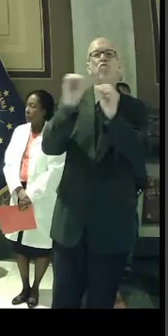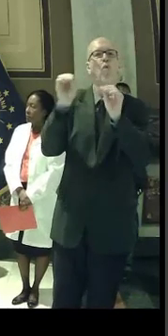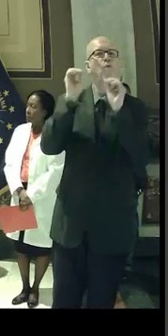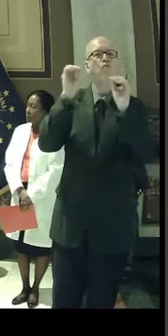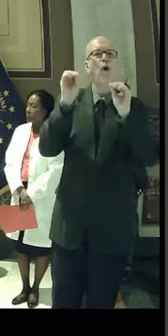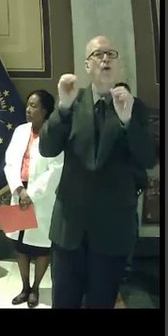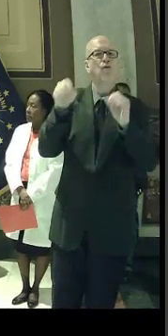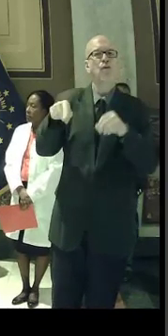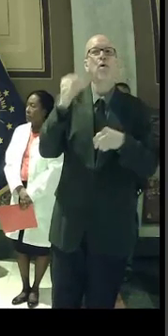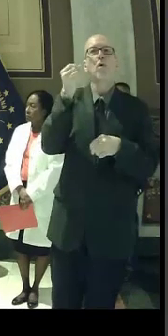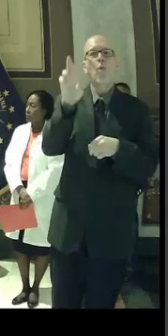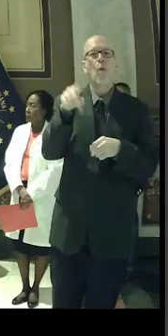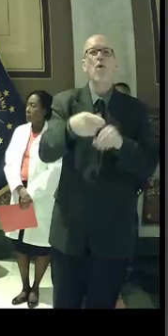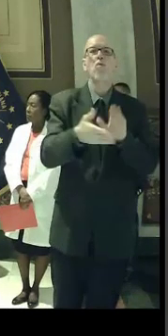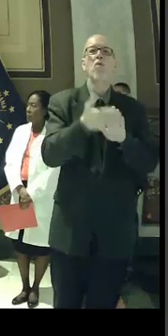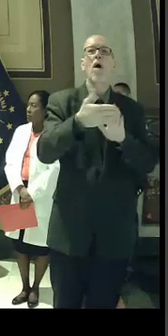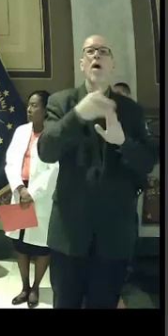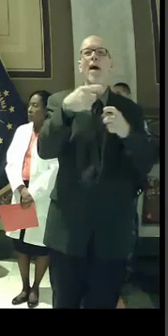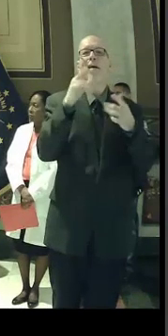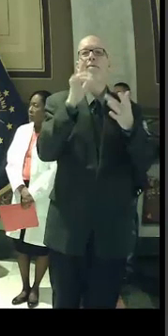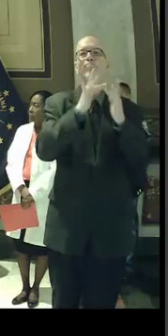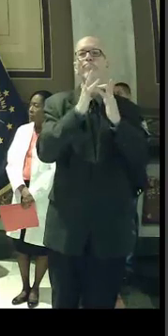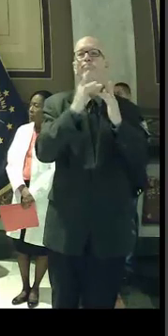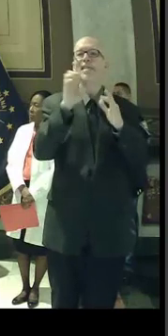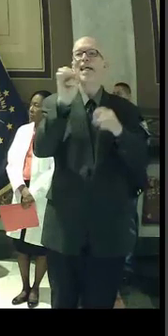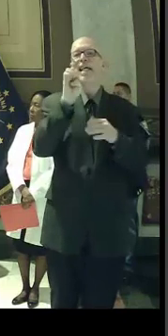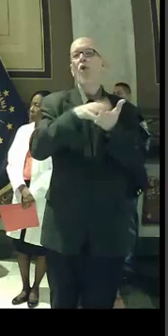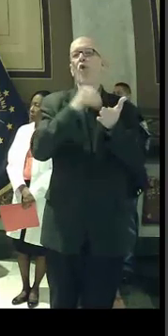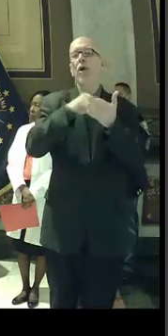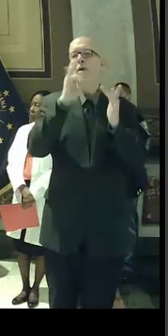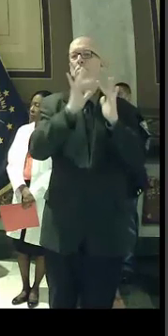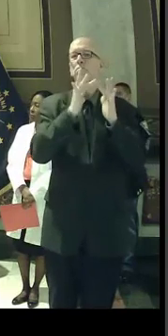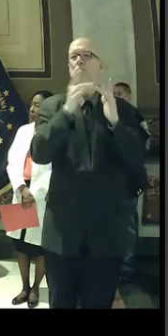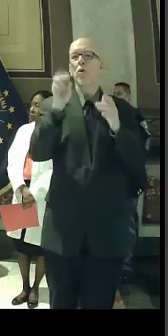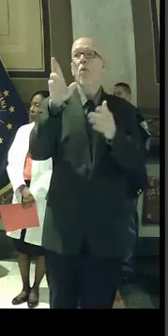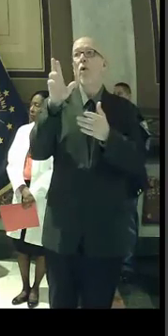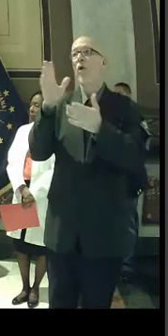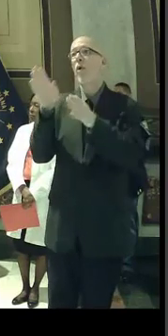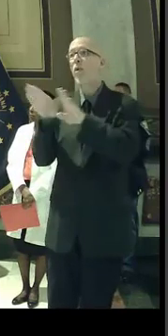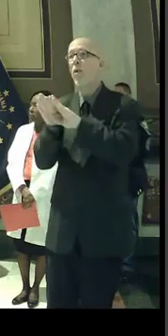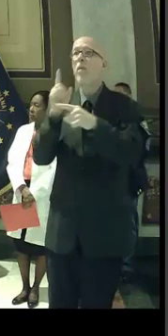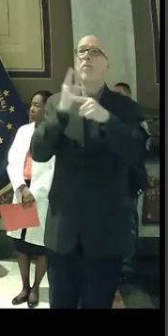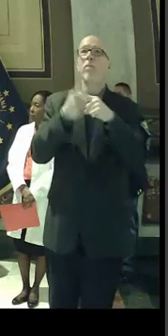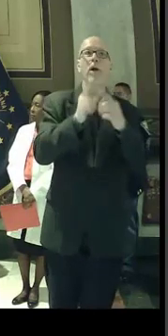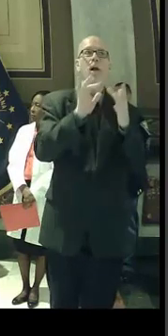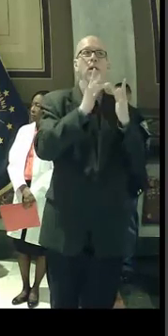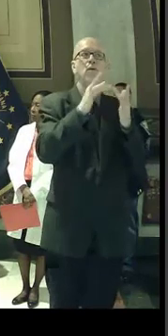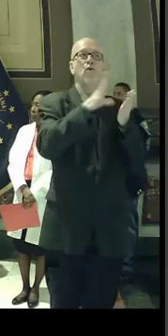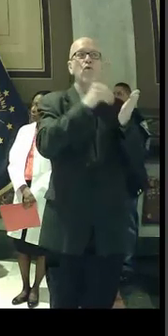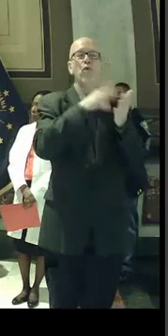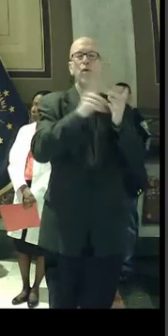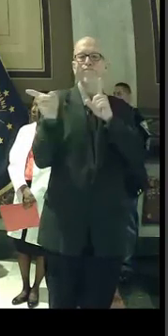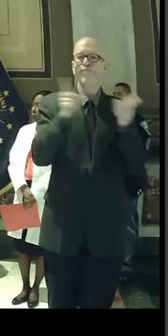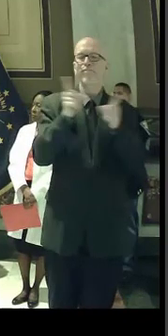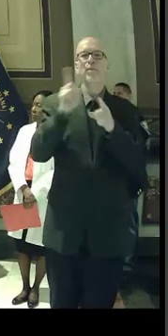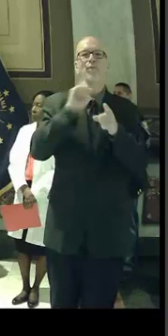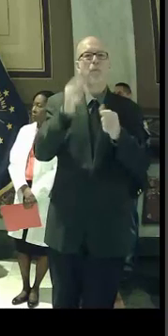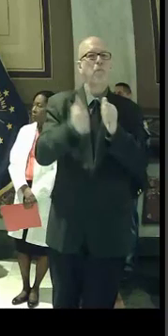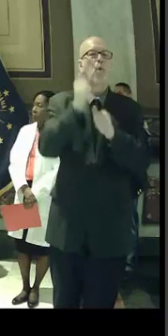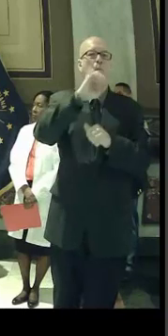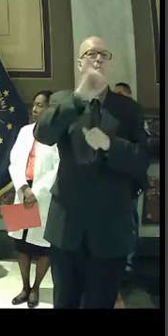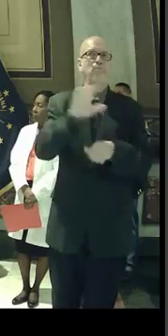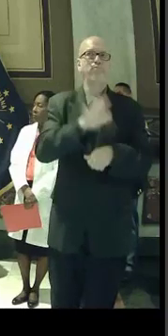instruction, or they're running e-learning day, or a combination of closure and e-learning days is really vastly what's